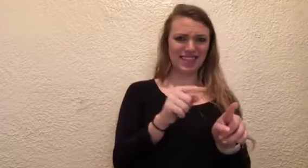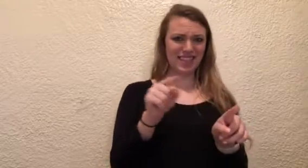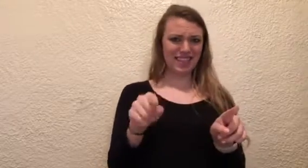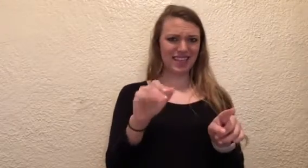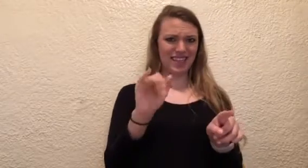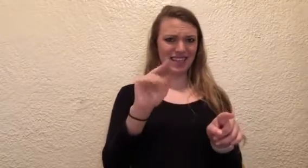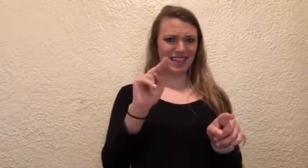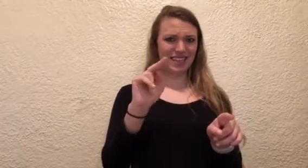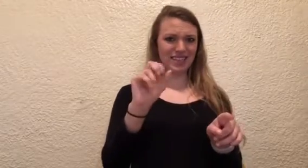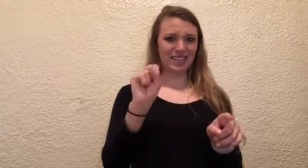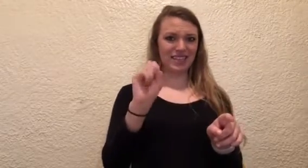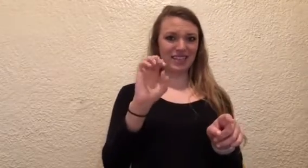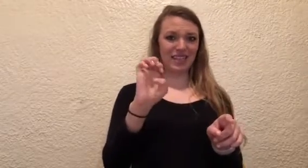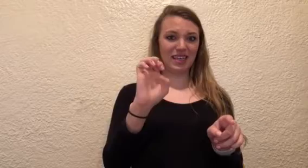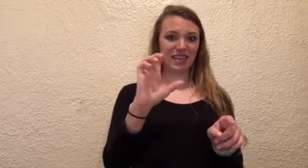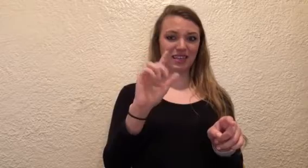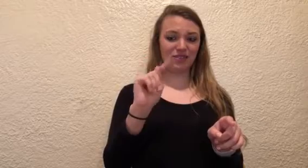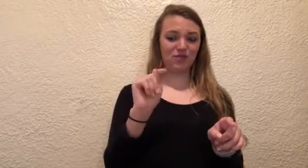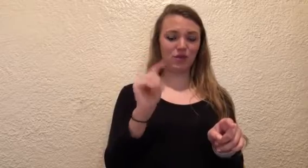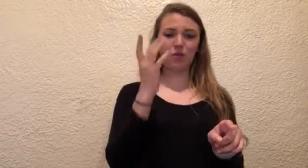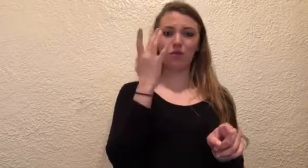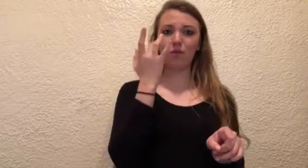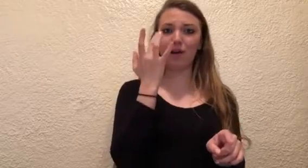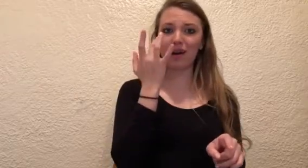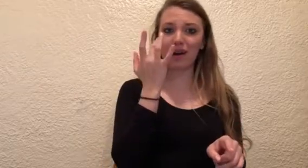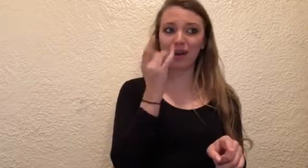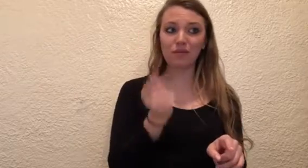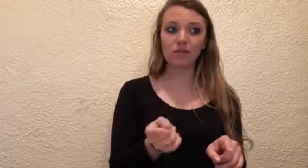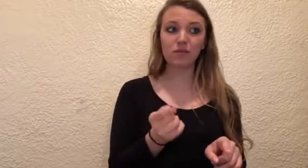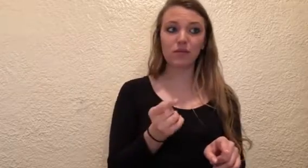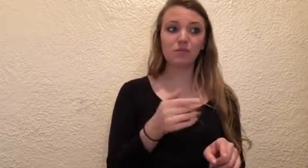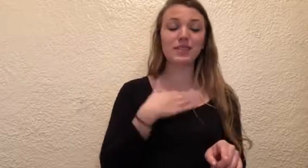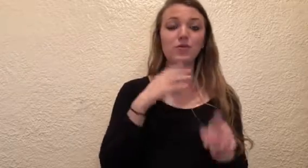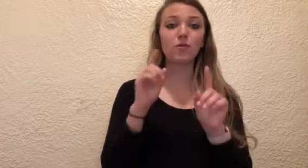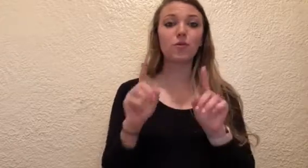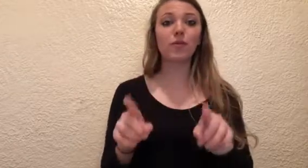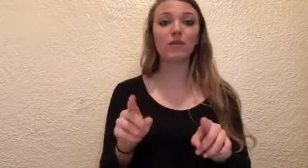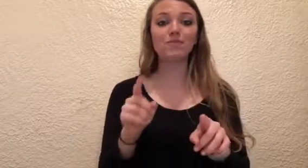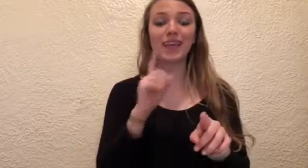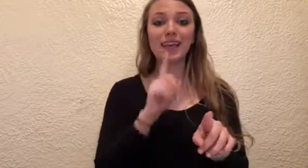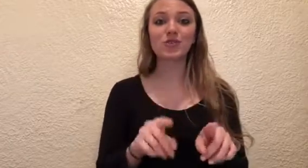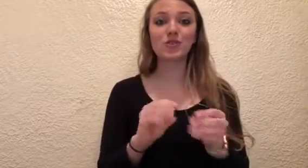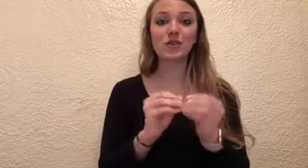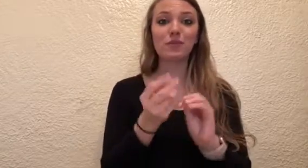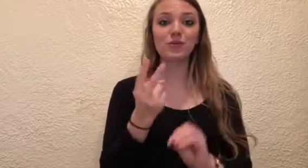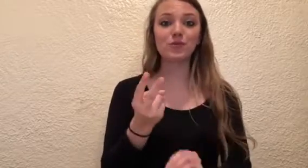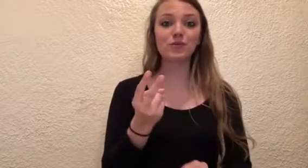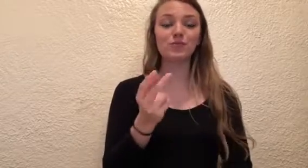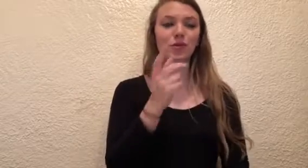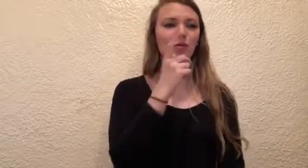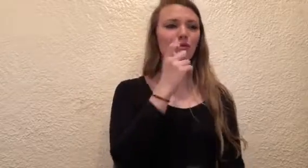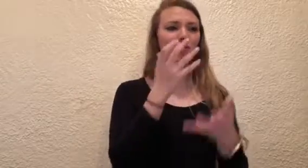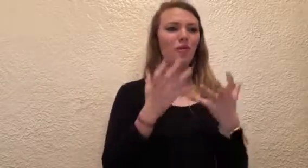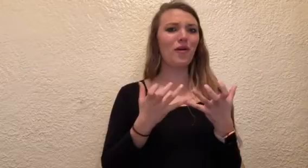Okay. Go ahead and answer number 2, then you can go back. Who'd like to share their response for number